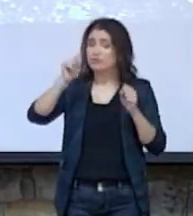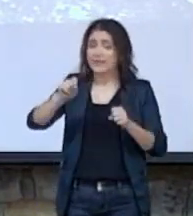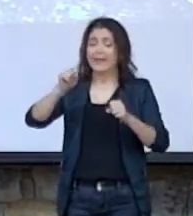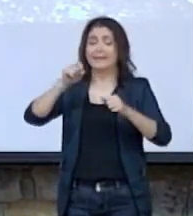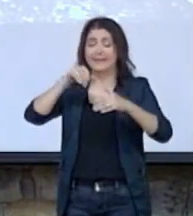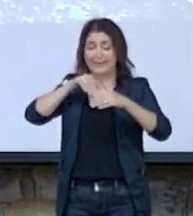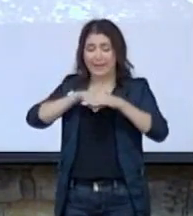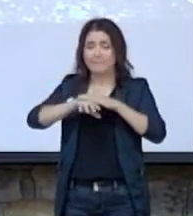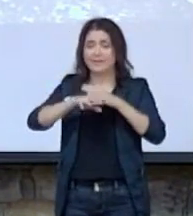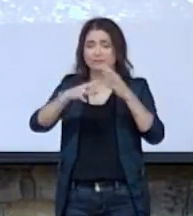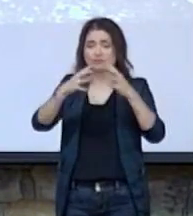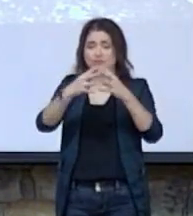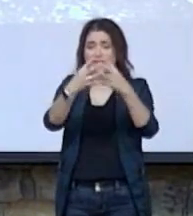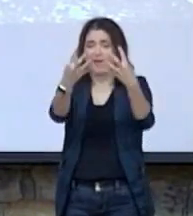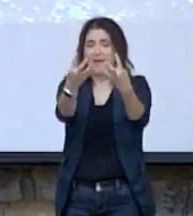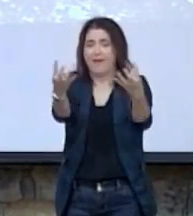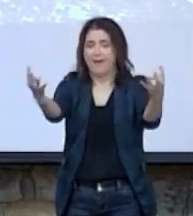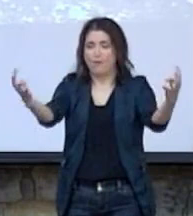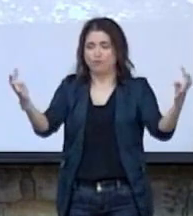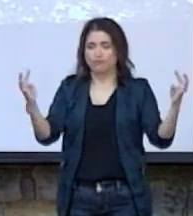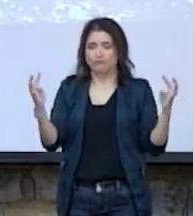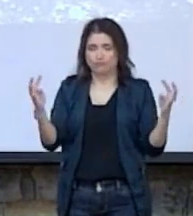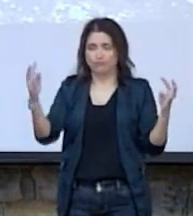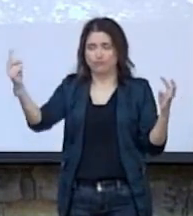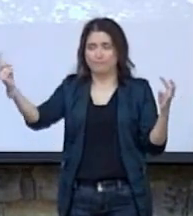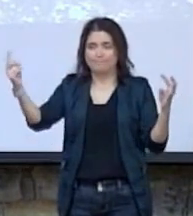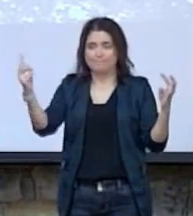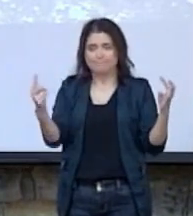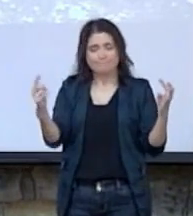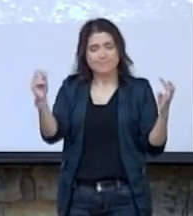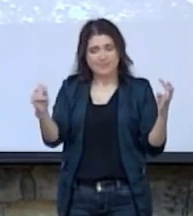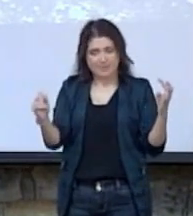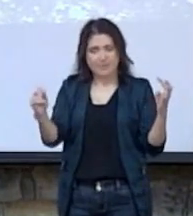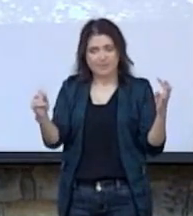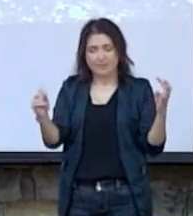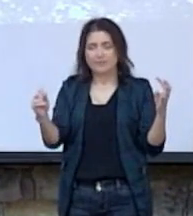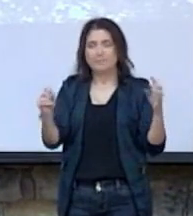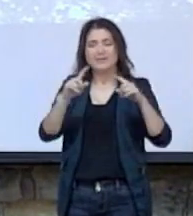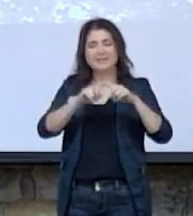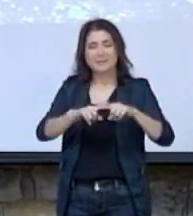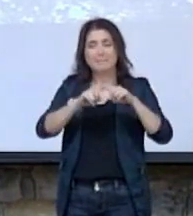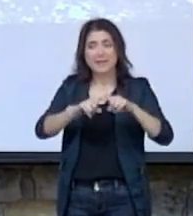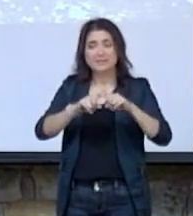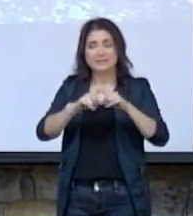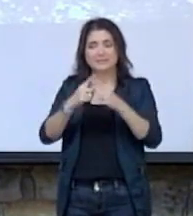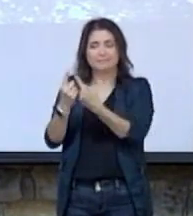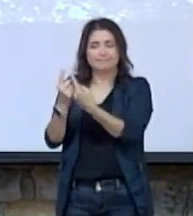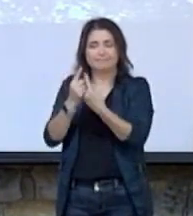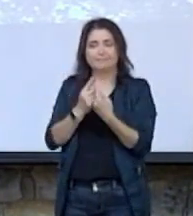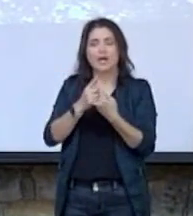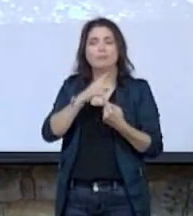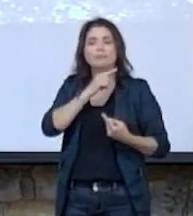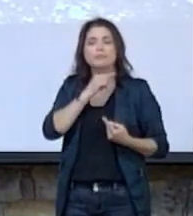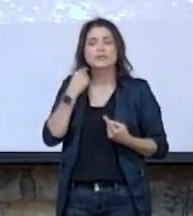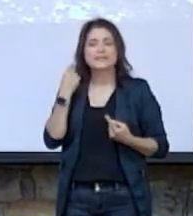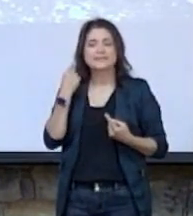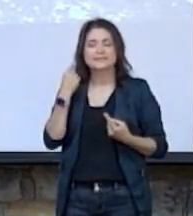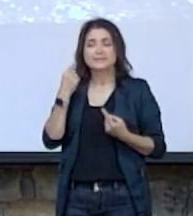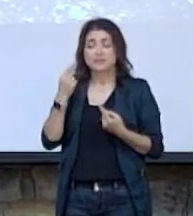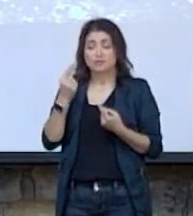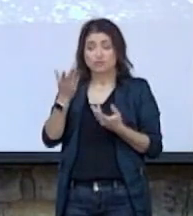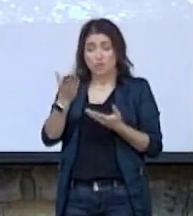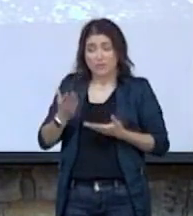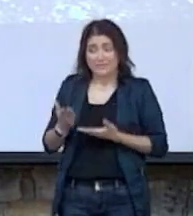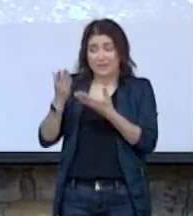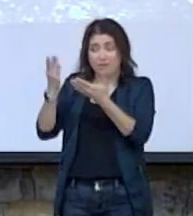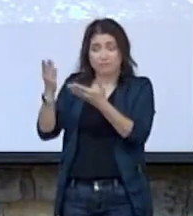the outer courtyard, you could enter that part, and you then were dependent upon a priest to take your sacrifice and go into